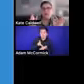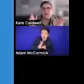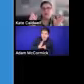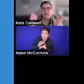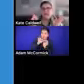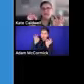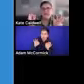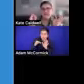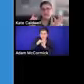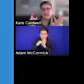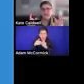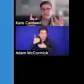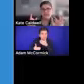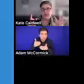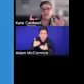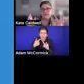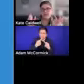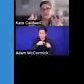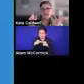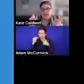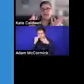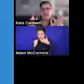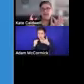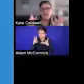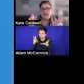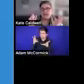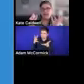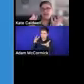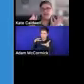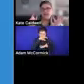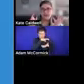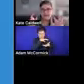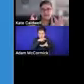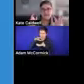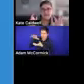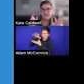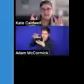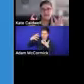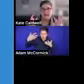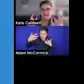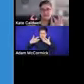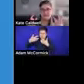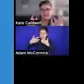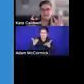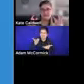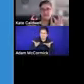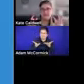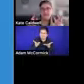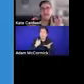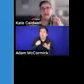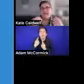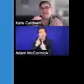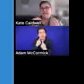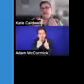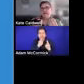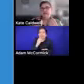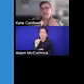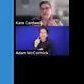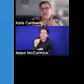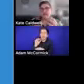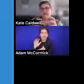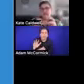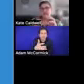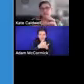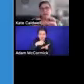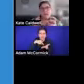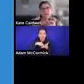you collect data that's going to accurately reflect these complexities, right? And so at the end of the